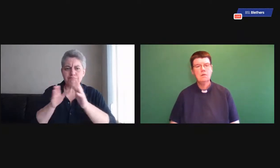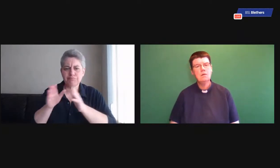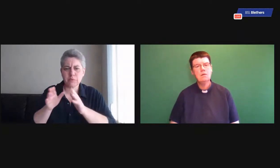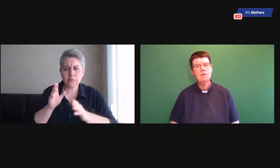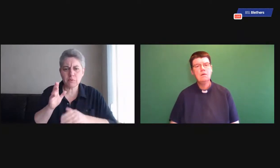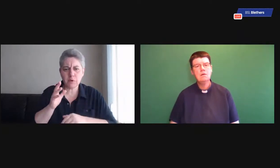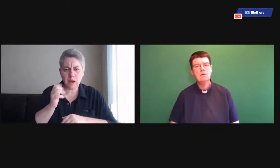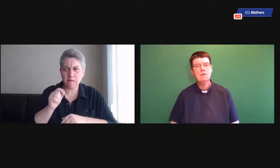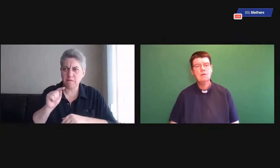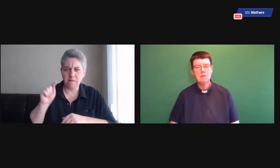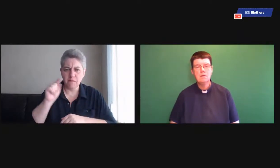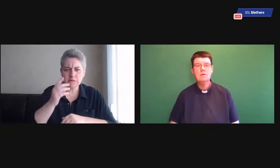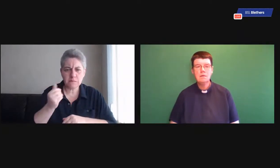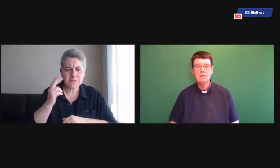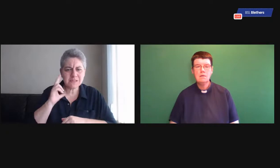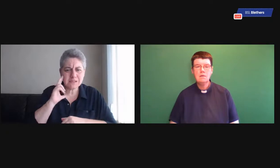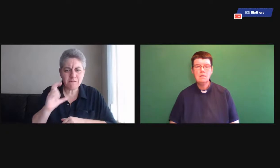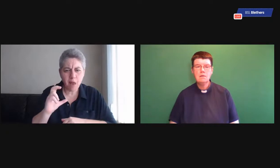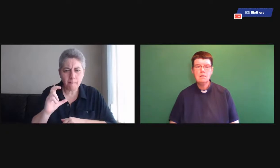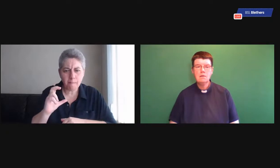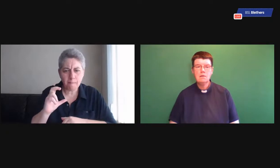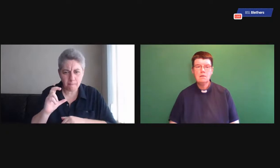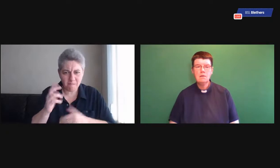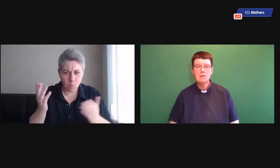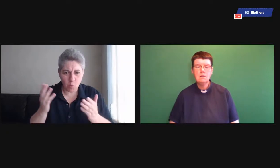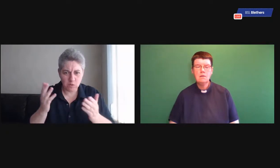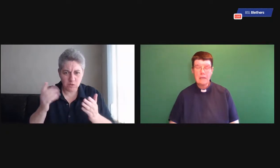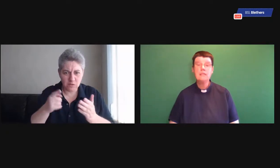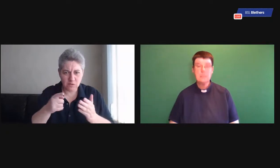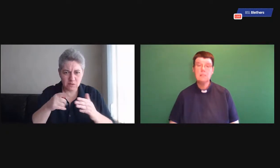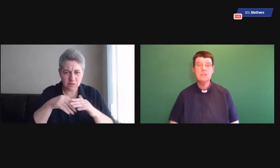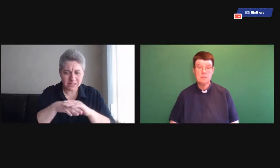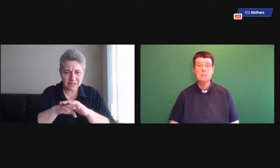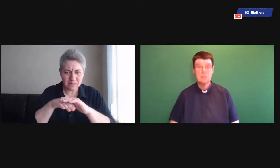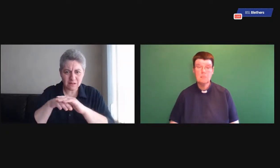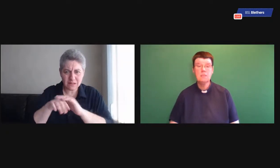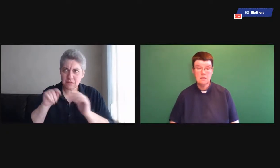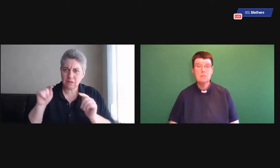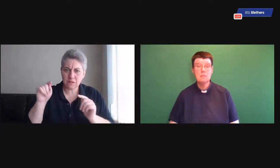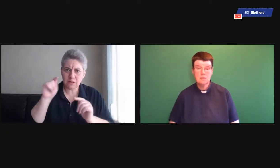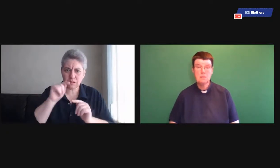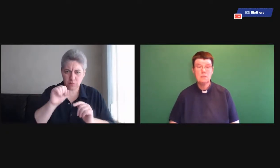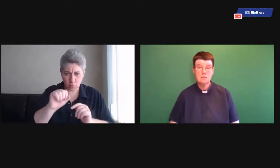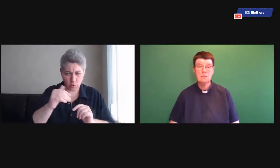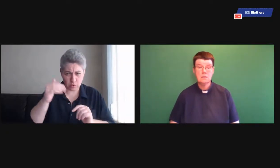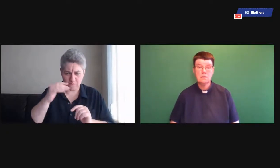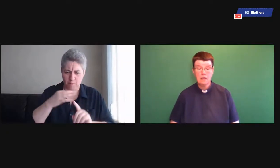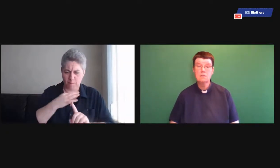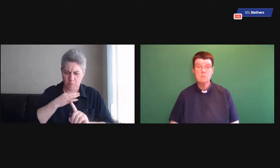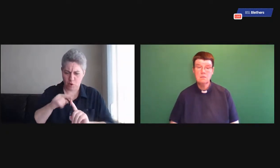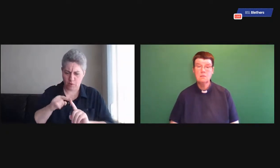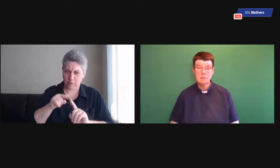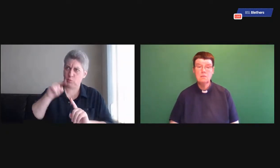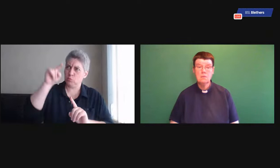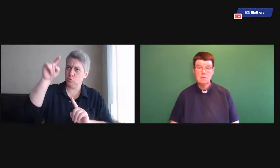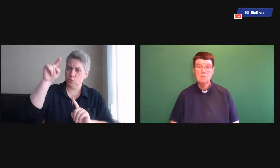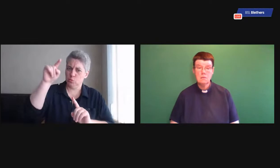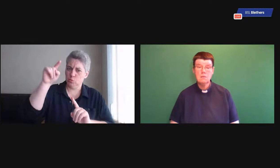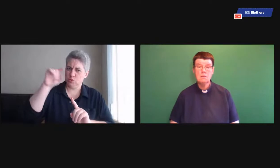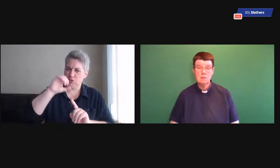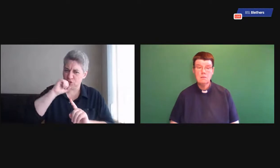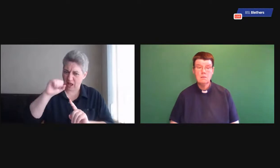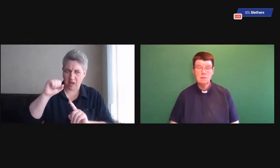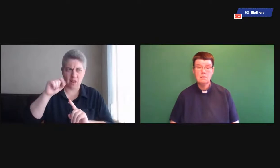mentoring. But when you travel, do you go to some deaf clubs and things like that just to check